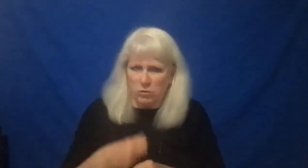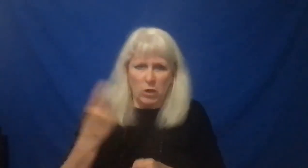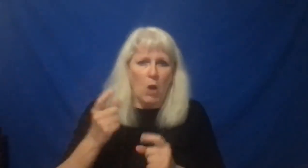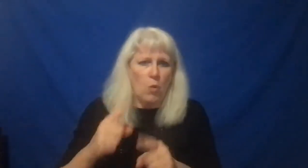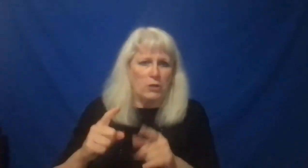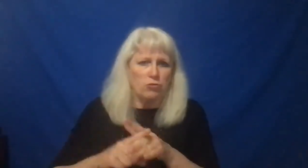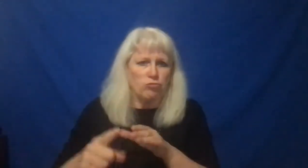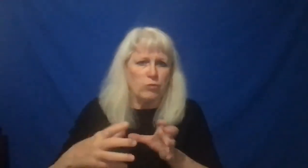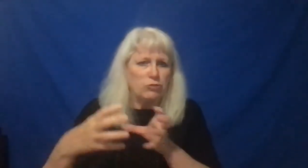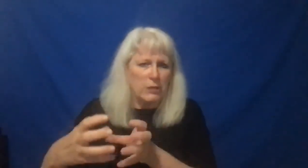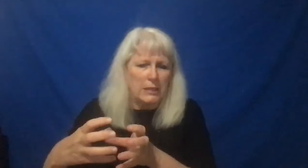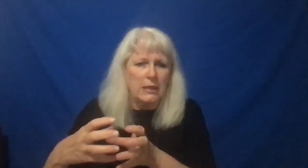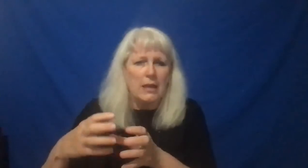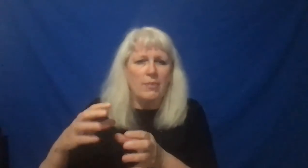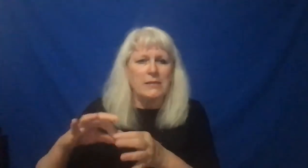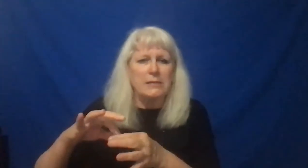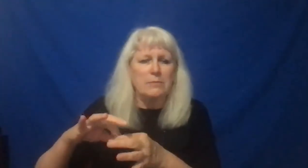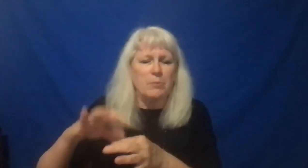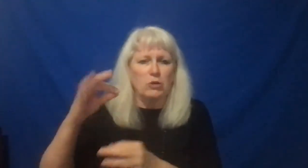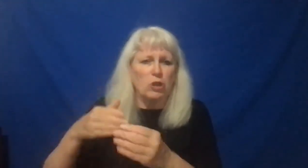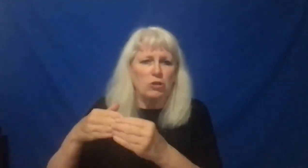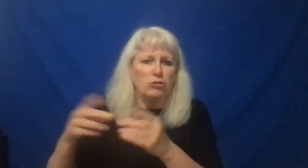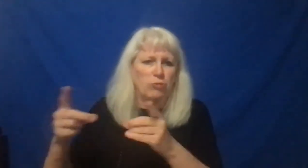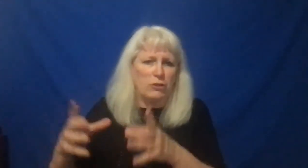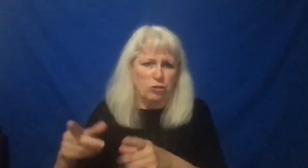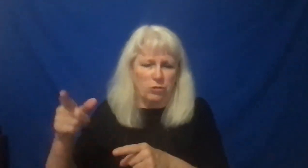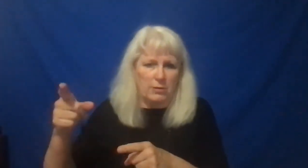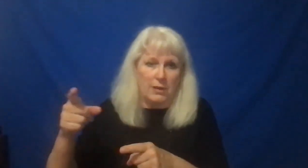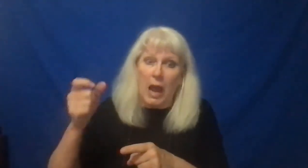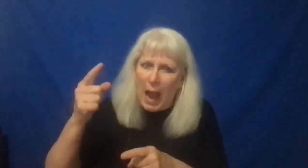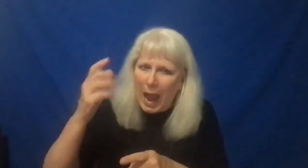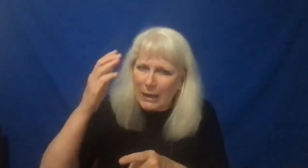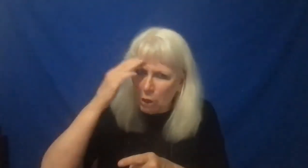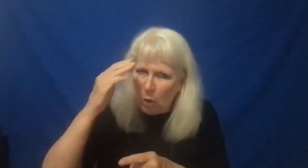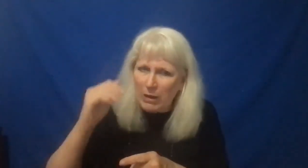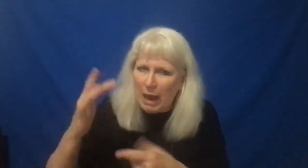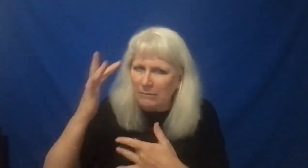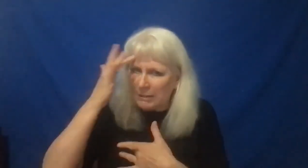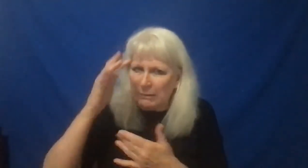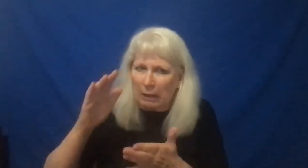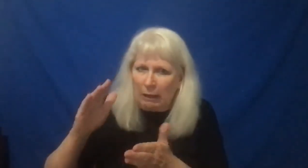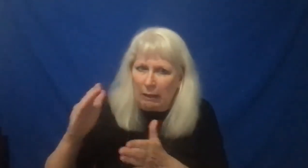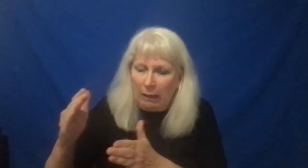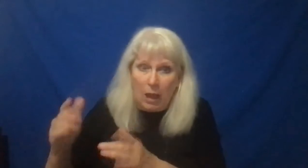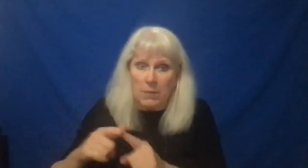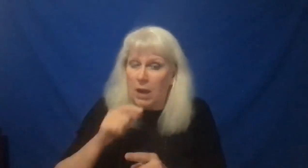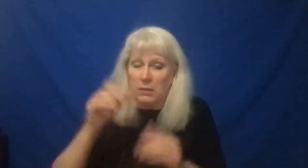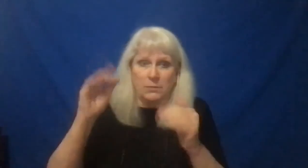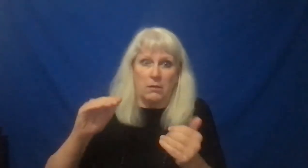he died, and I knew he had a terminal illness, but I never accepted the fact that he would go as fast as he did. But